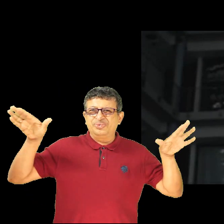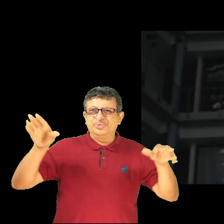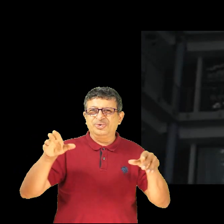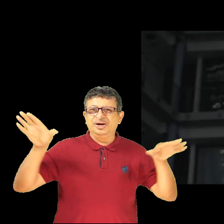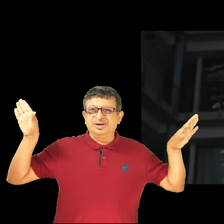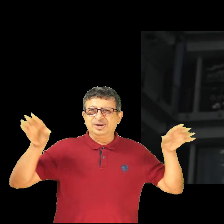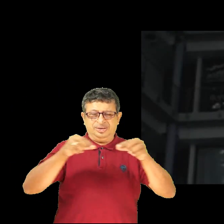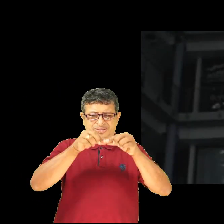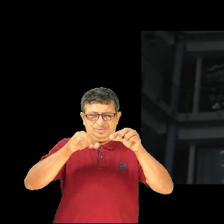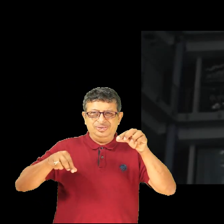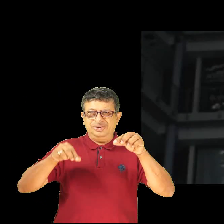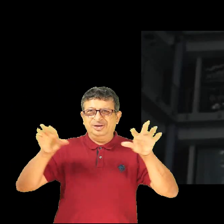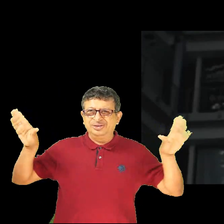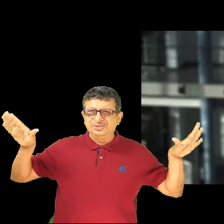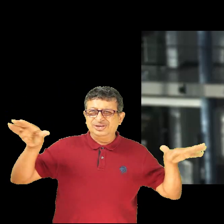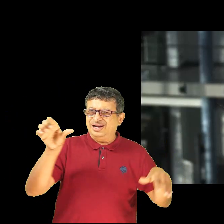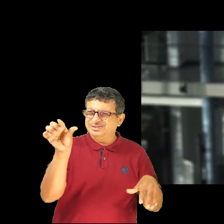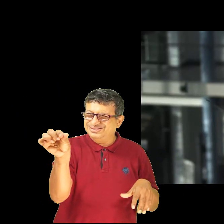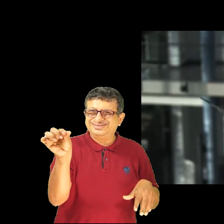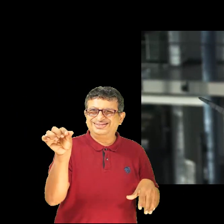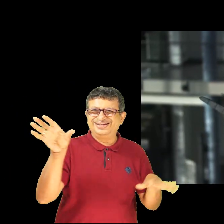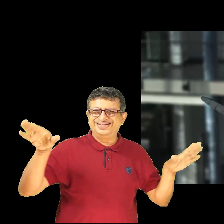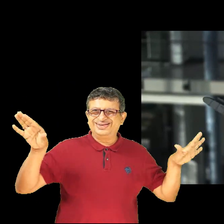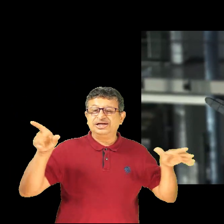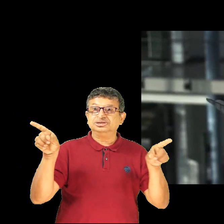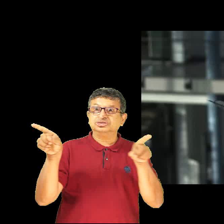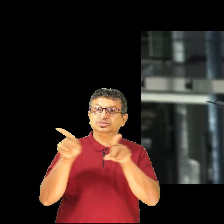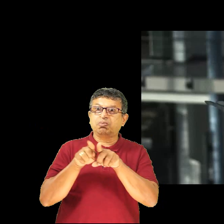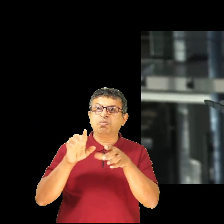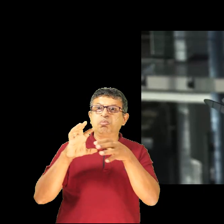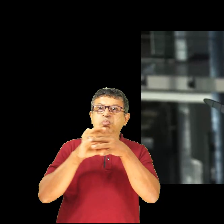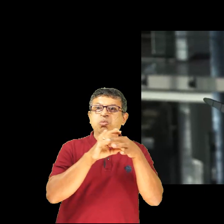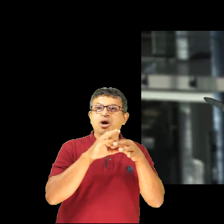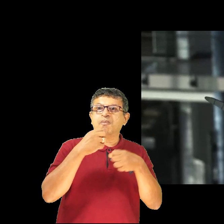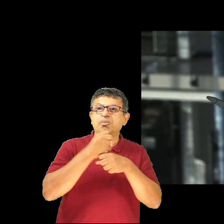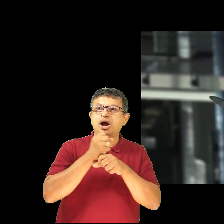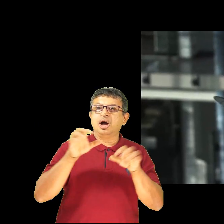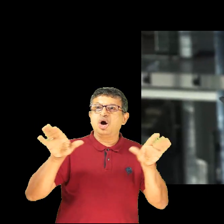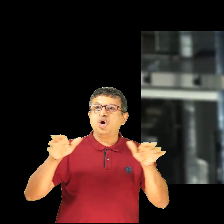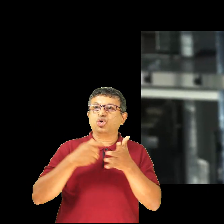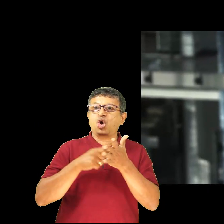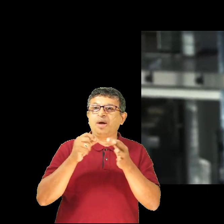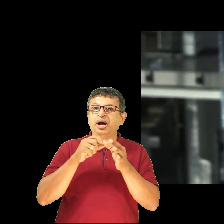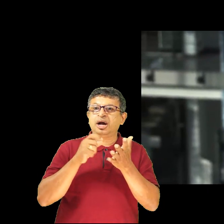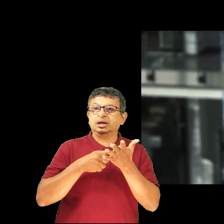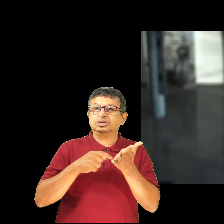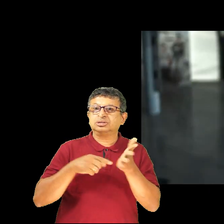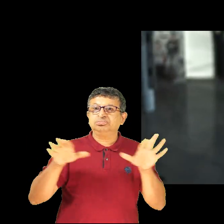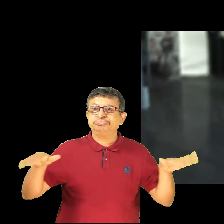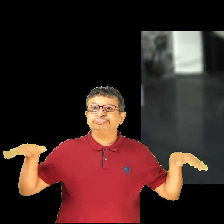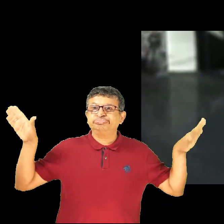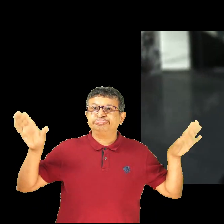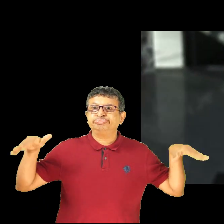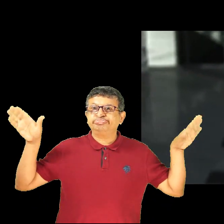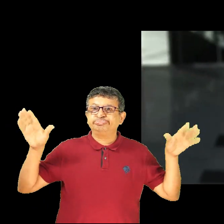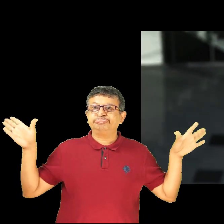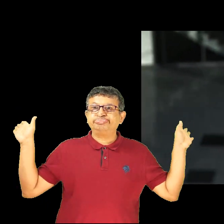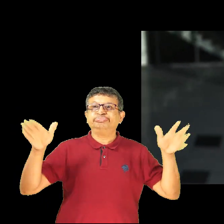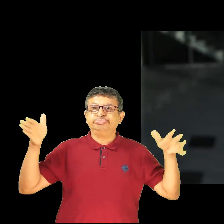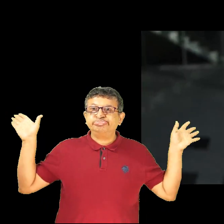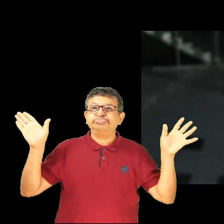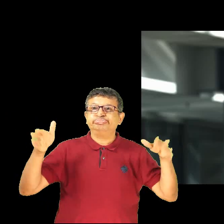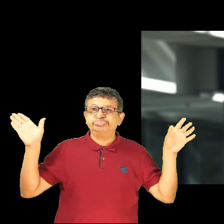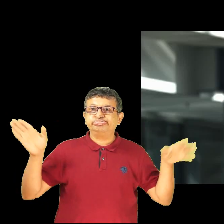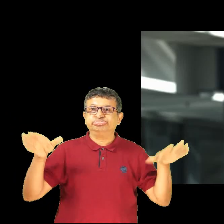another creation by Festo. I really want to introduce you to other companies, but the team at Festo is just so good at making robotic animals and the